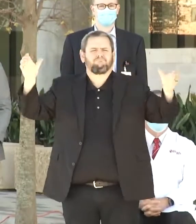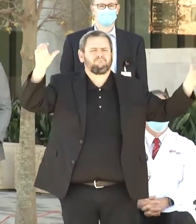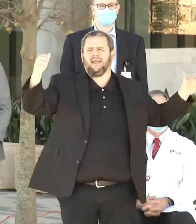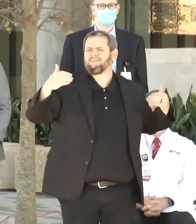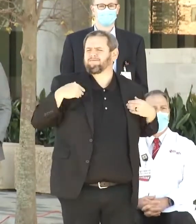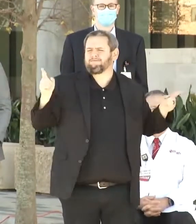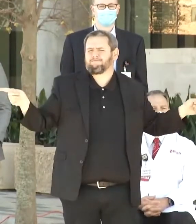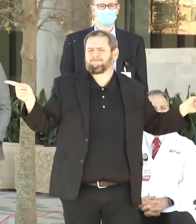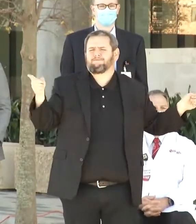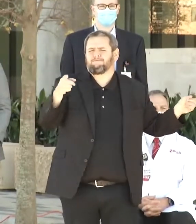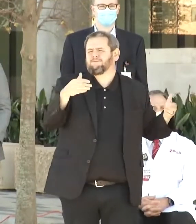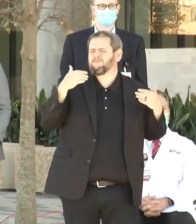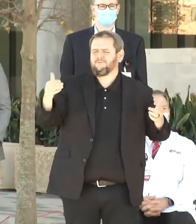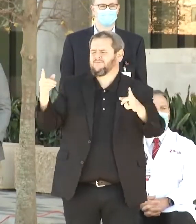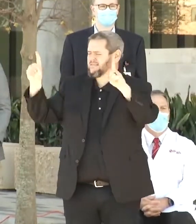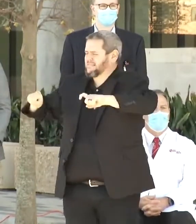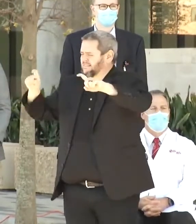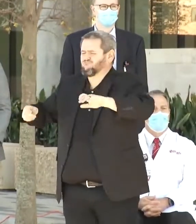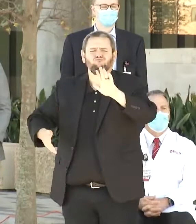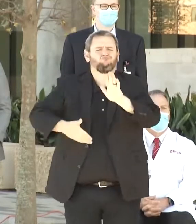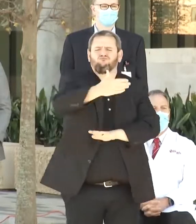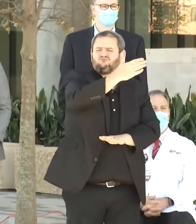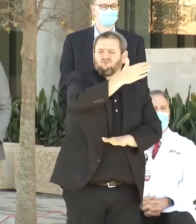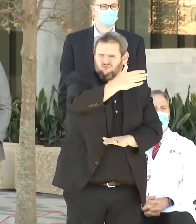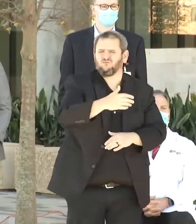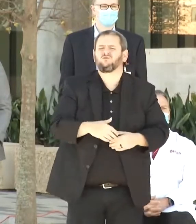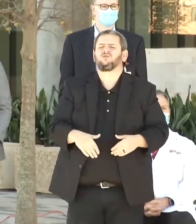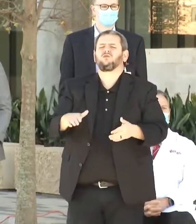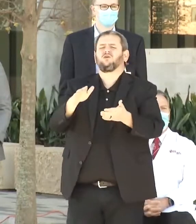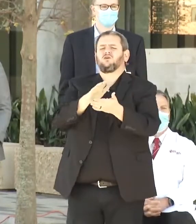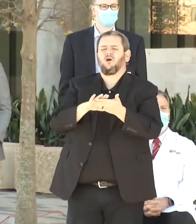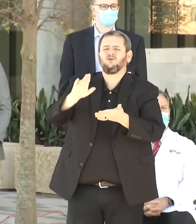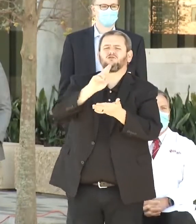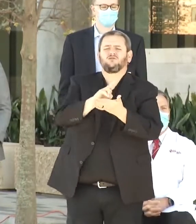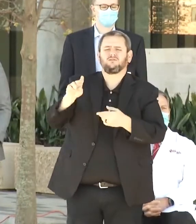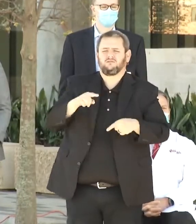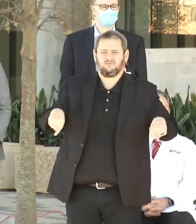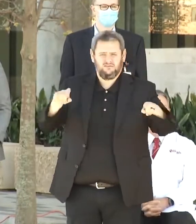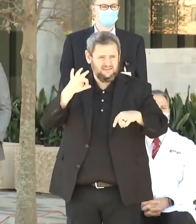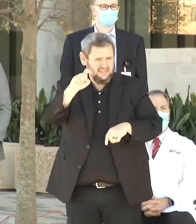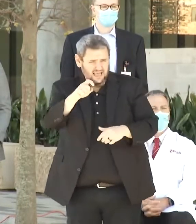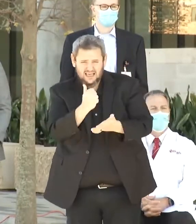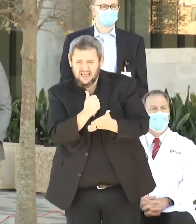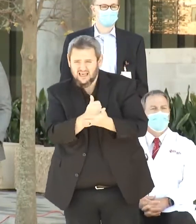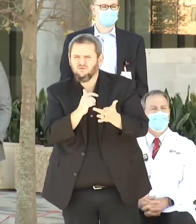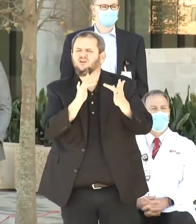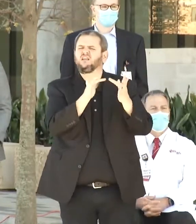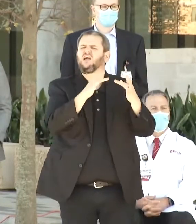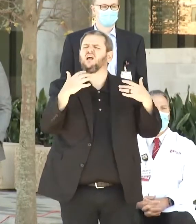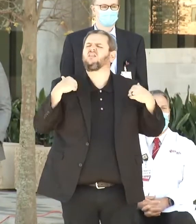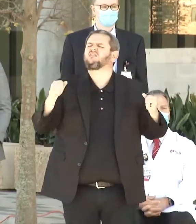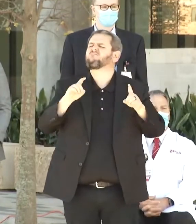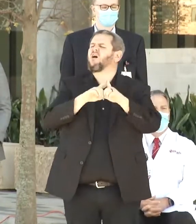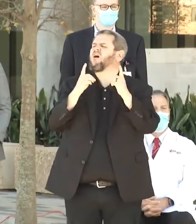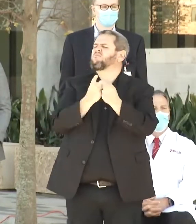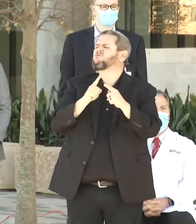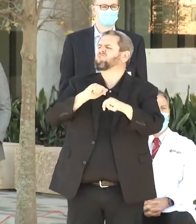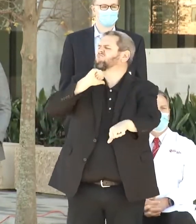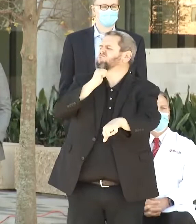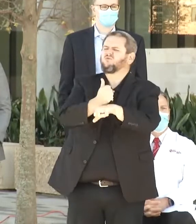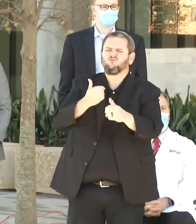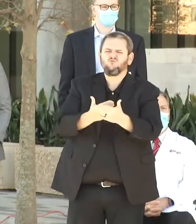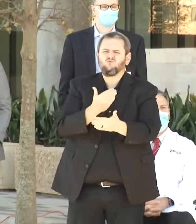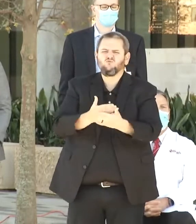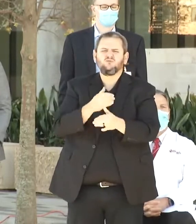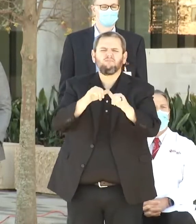all the colleges and universities to connect with the health department if they need help in any way. Getting a test before you head home